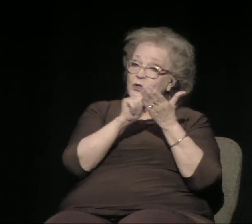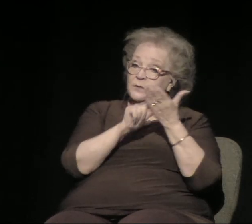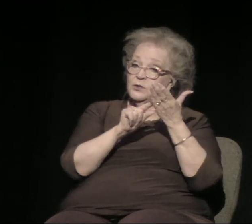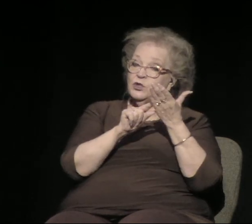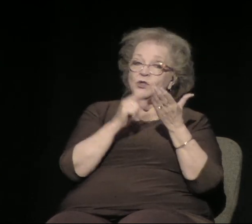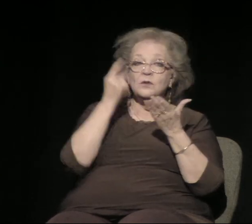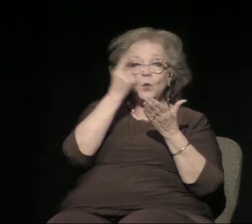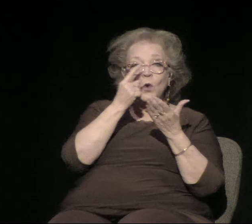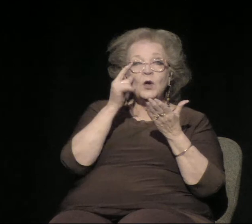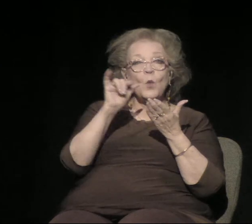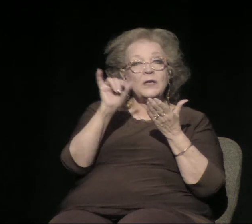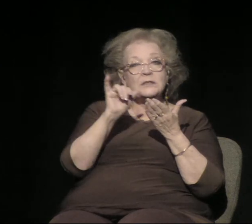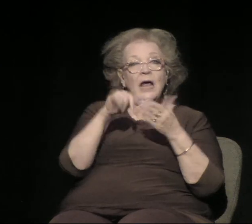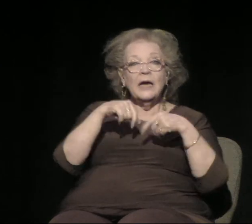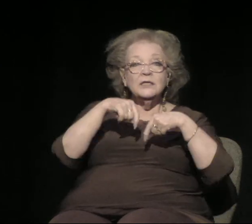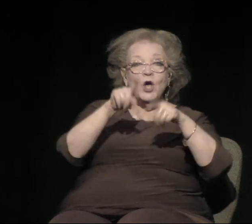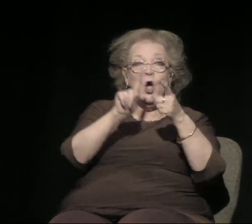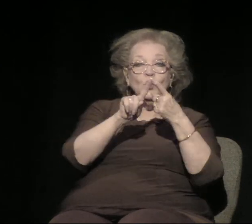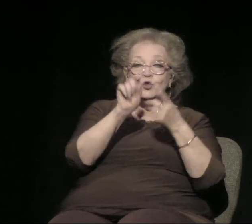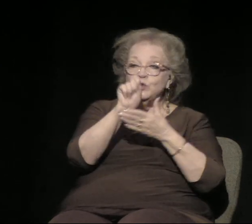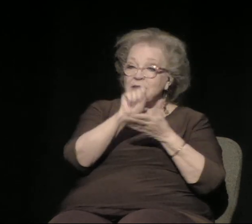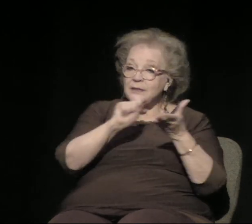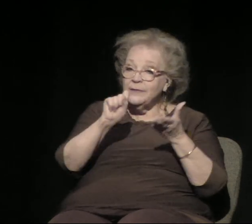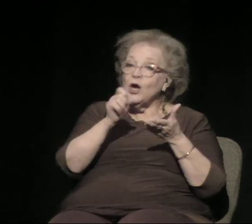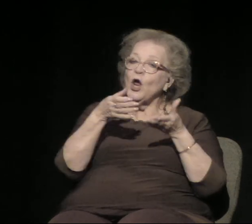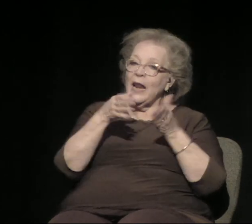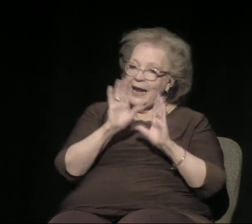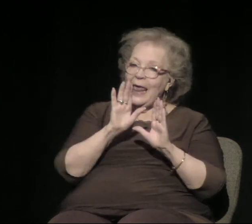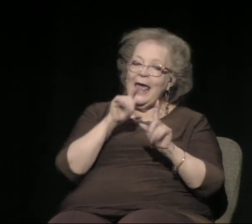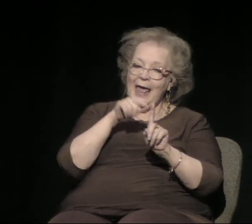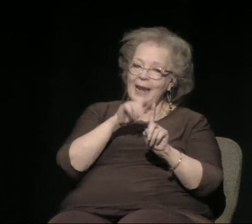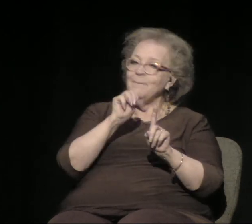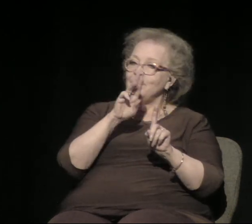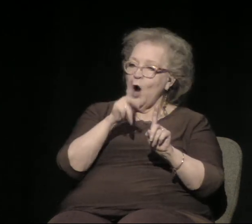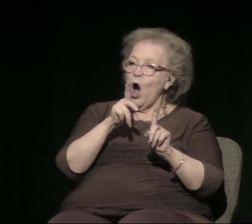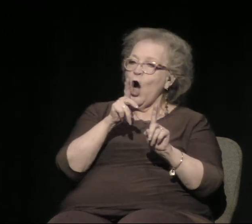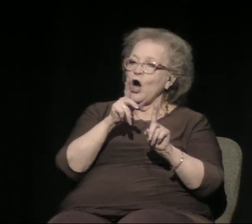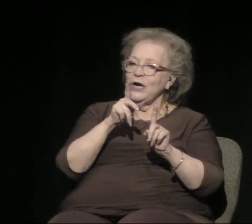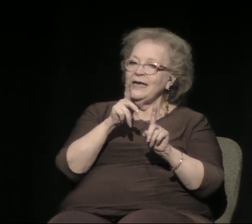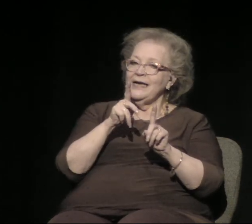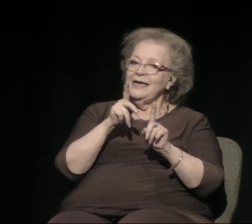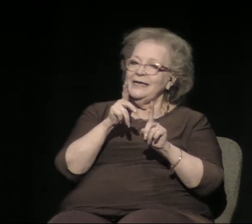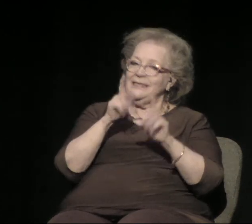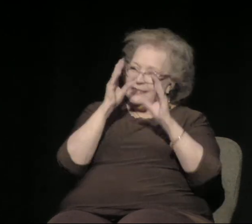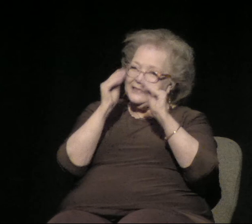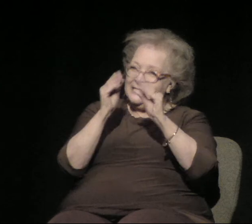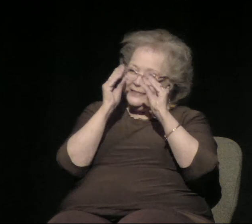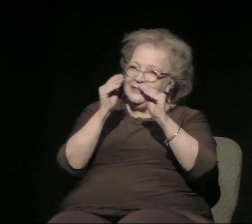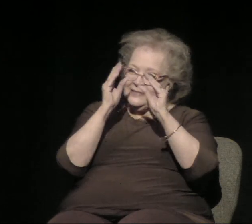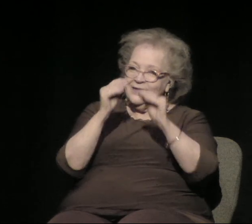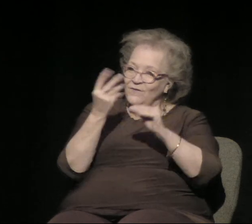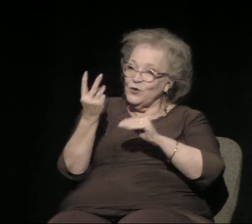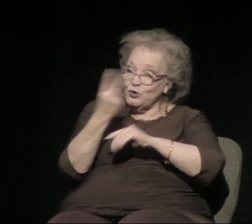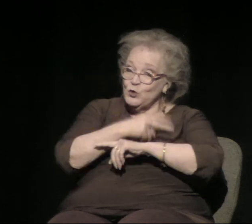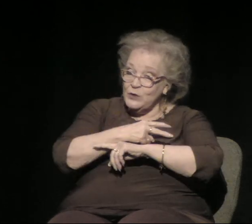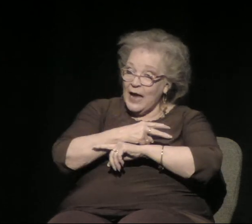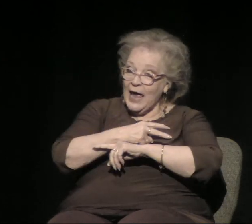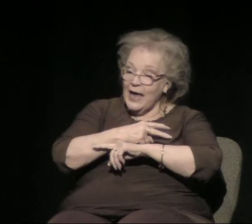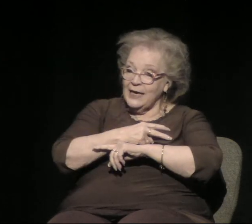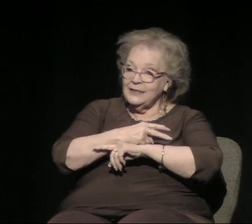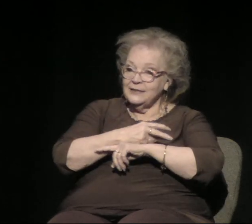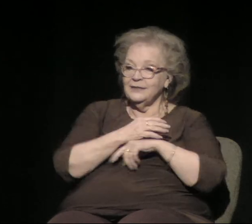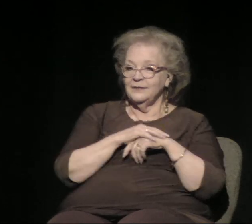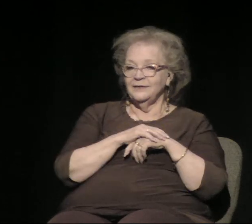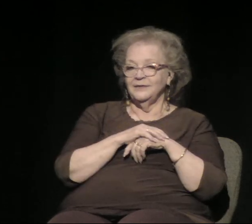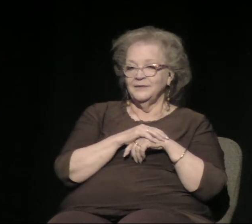thought, man, I wonder what it's like to go to seminary. Come let Mark beat you over the head for 2 days in April and drink through a